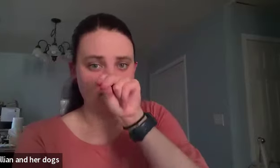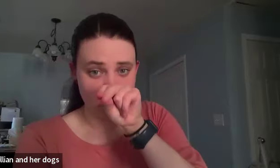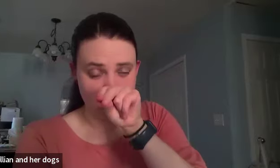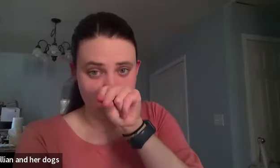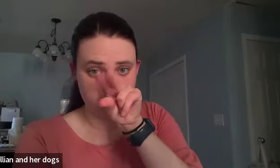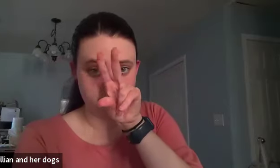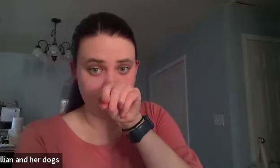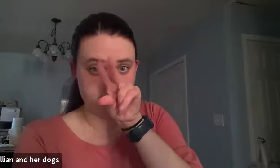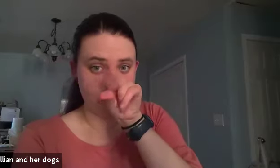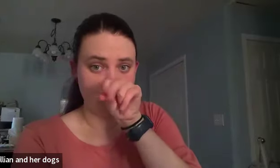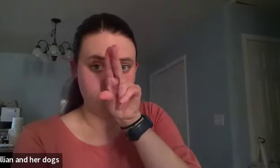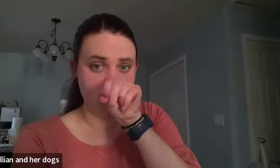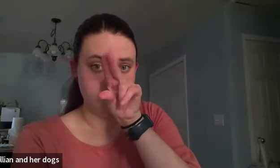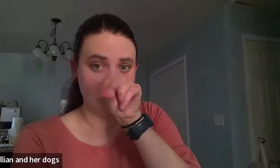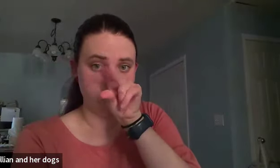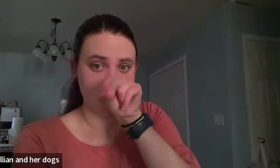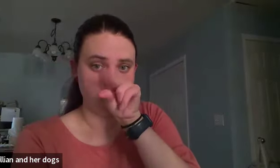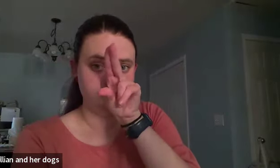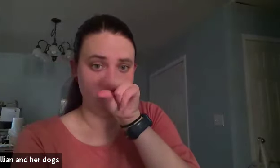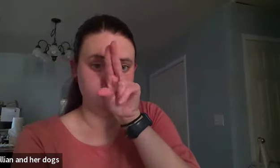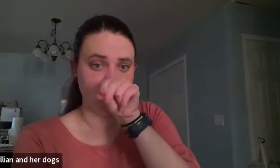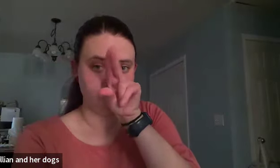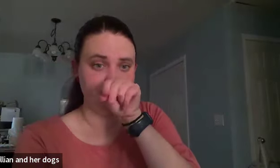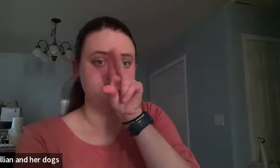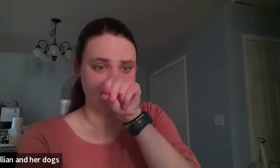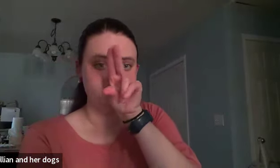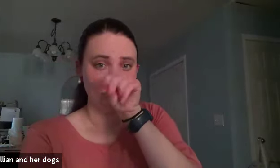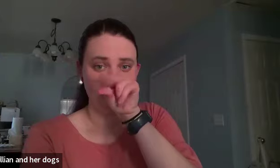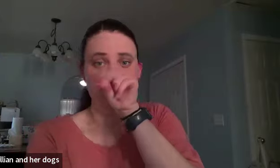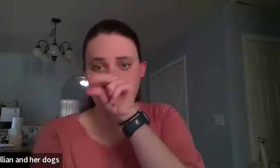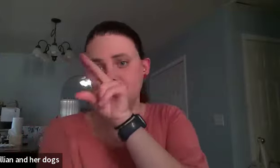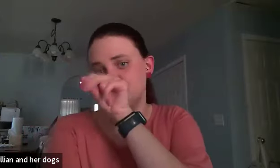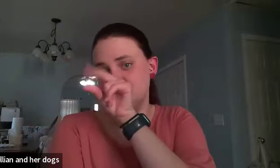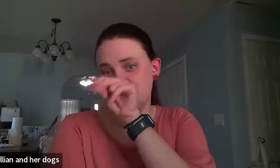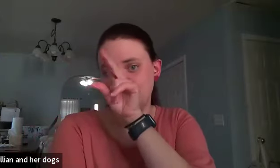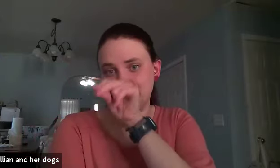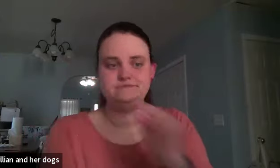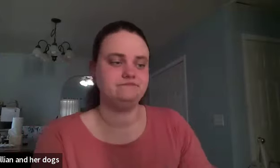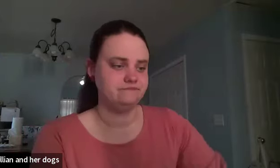but you're gonna put it on your nose. Duck, duck. Okay, so duck.